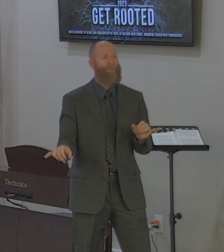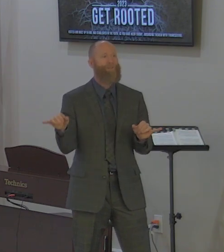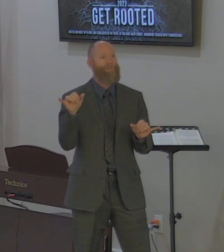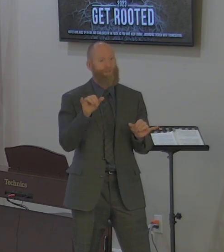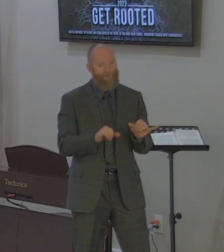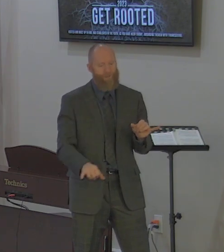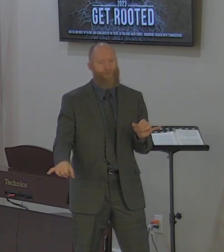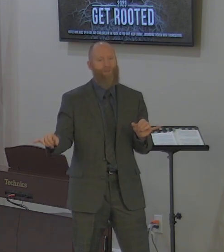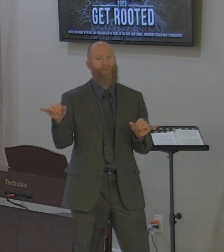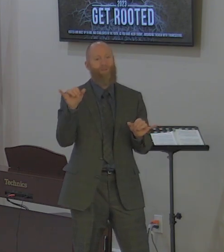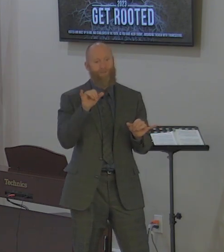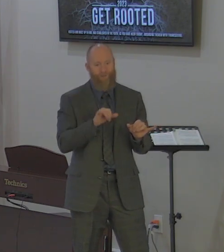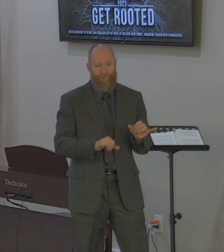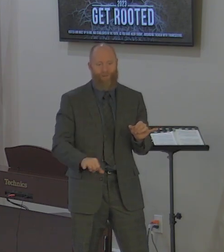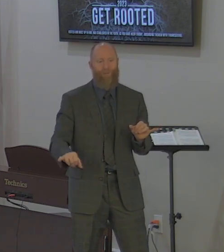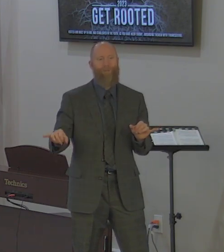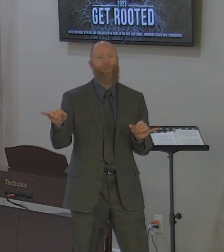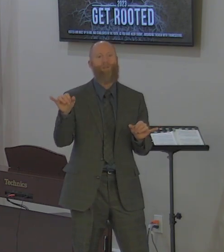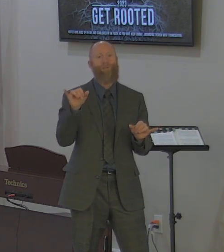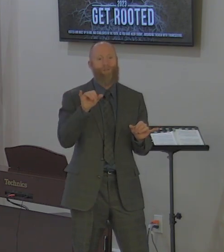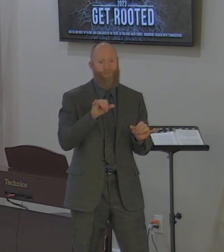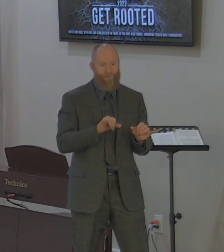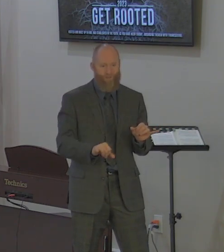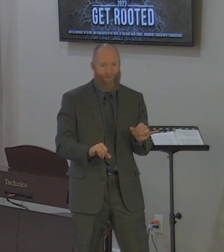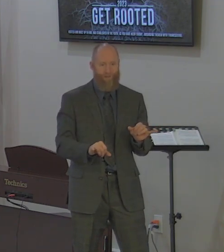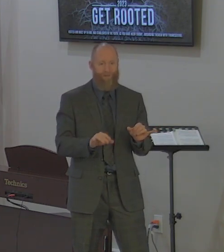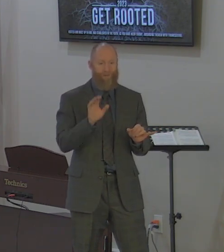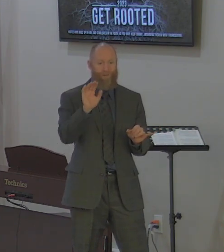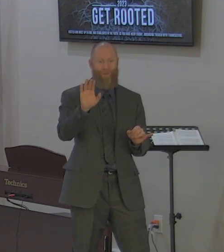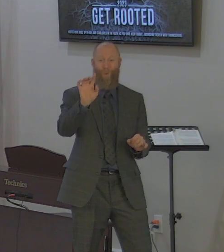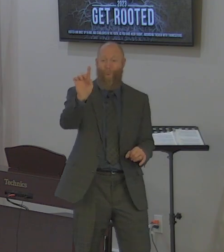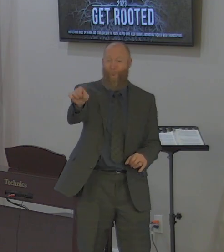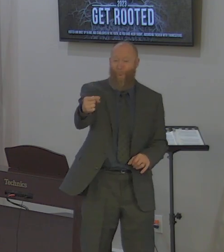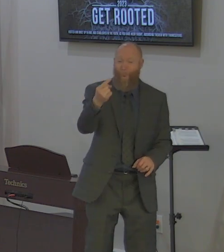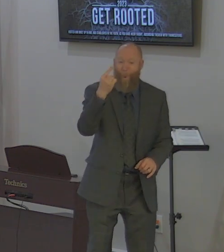world. And your only hope is in God.